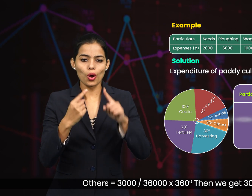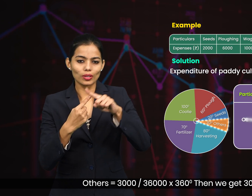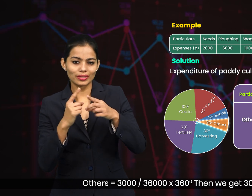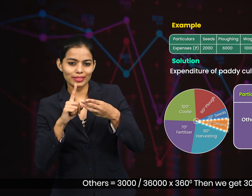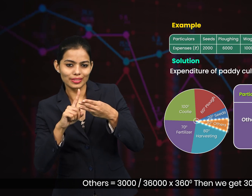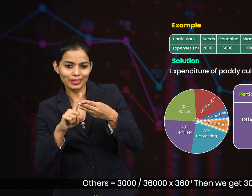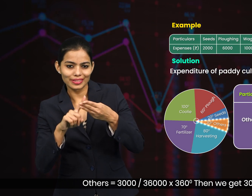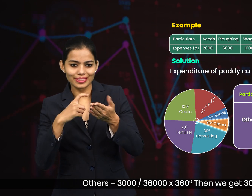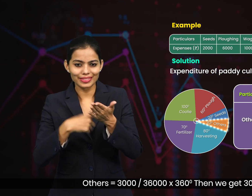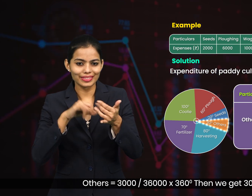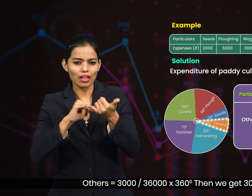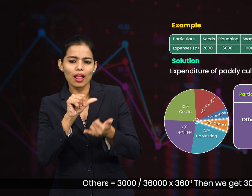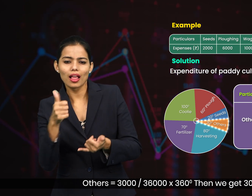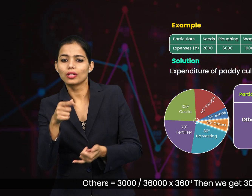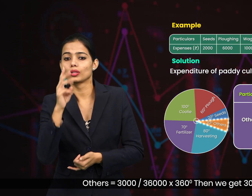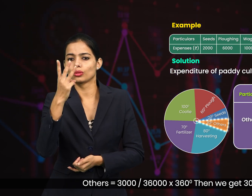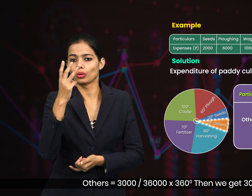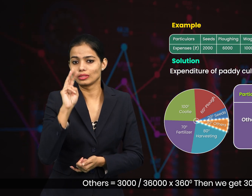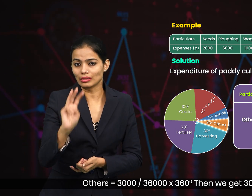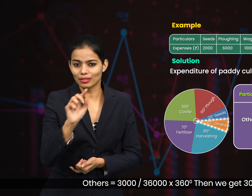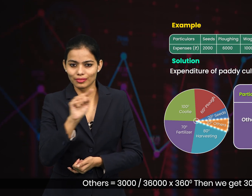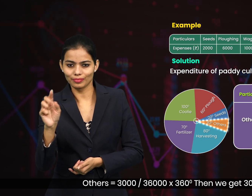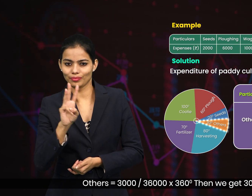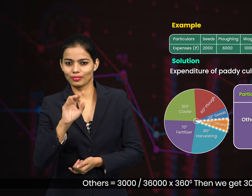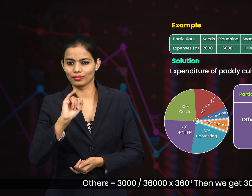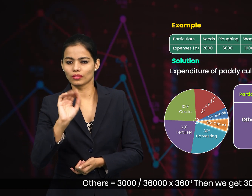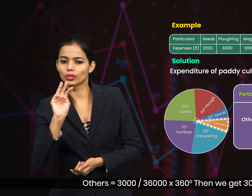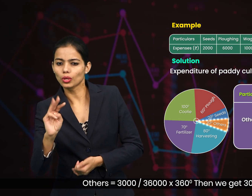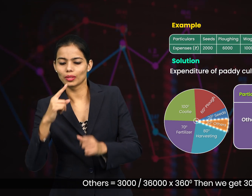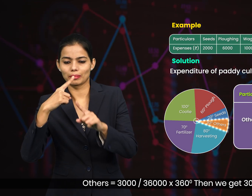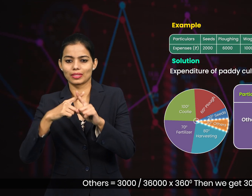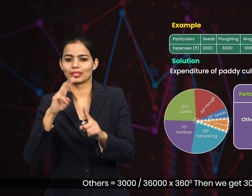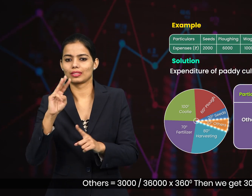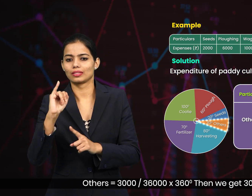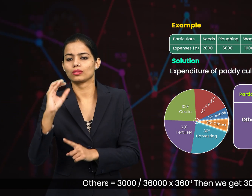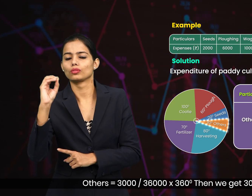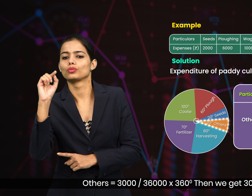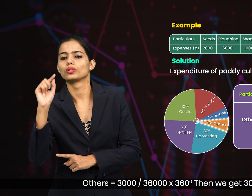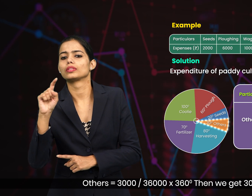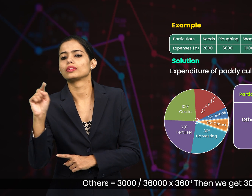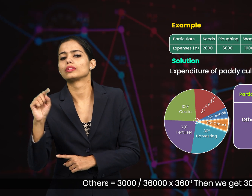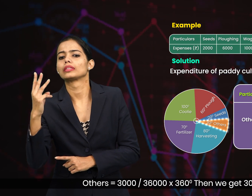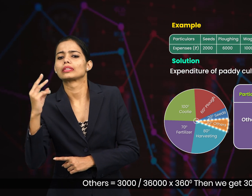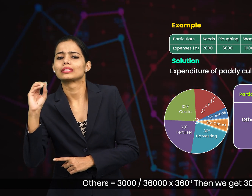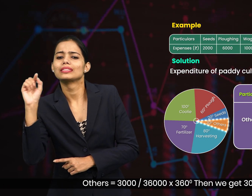Others is equal to 3,000 by 36,000 into 360 degree. Then we get 30